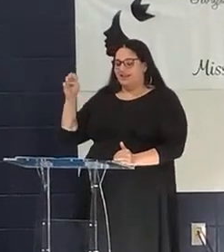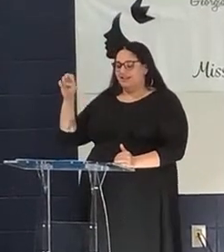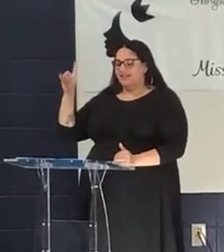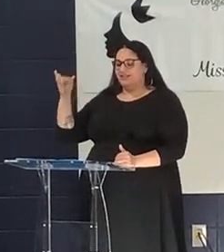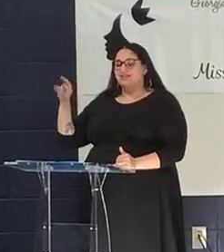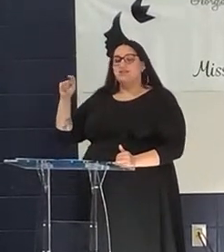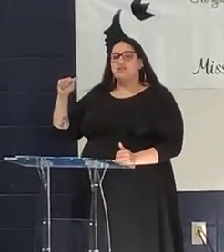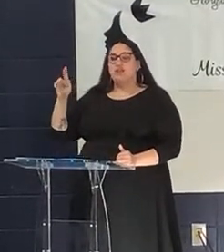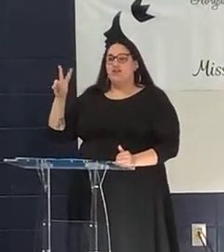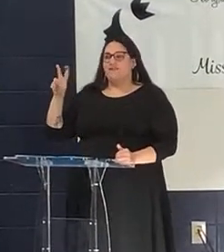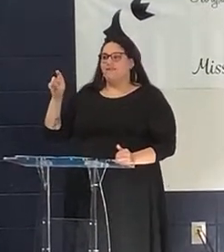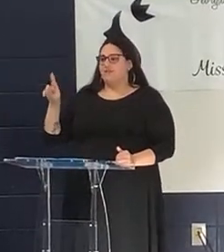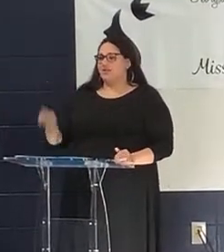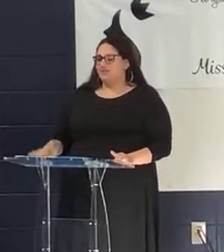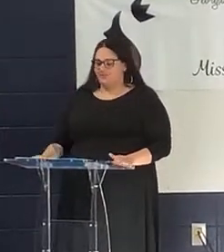Next, we have Kennedy Tarver.